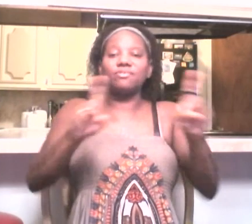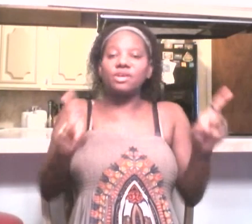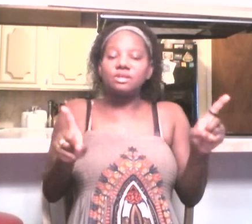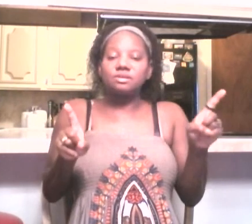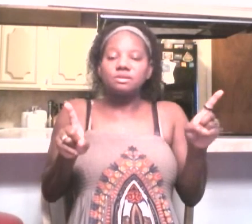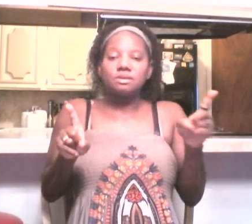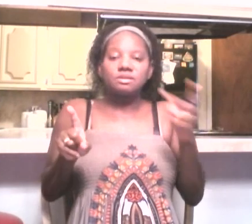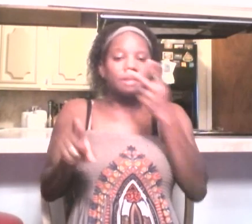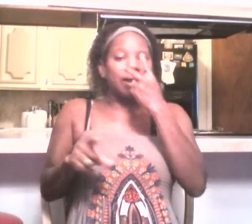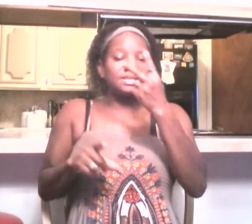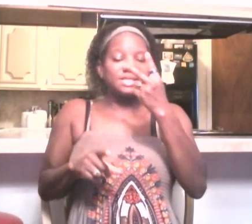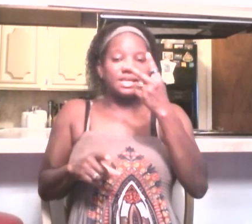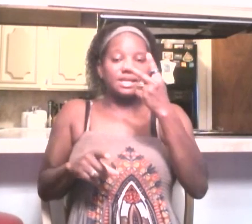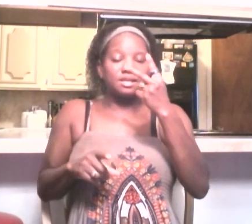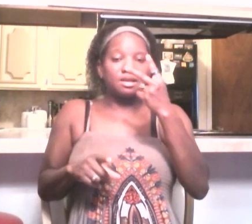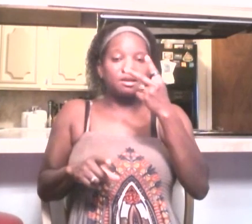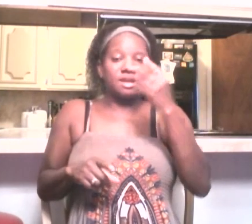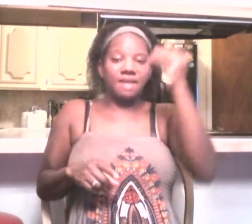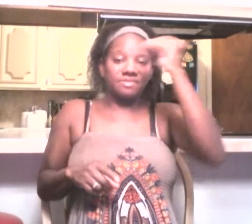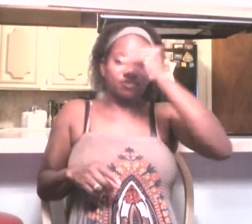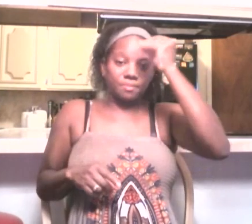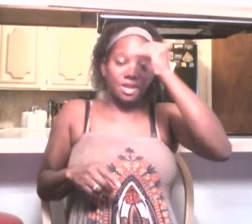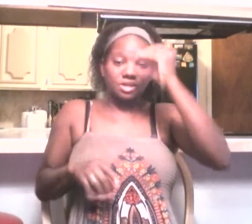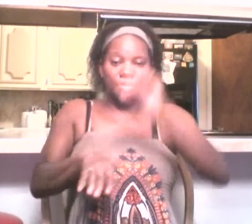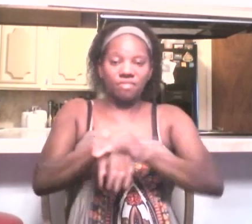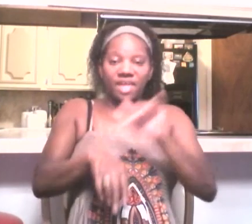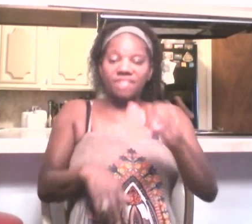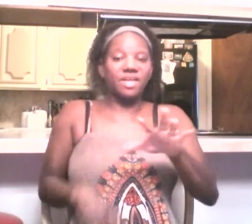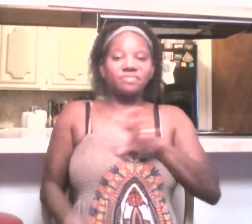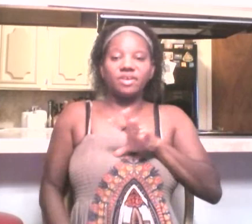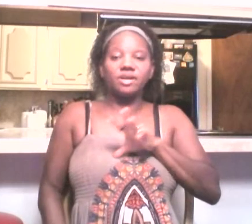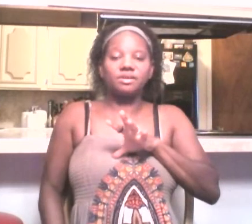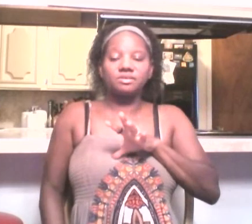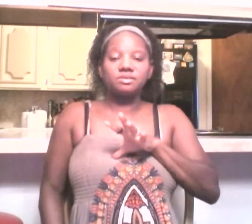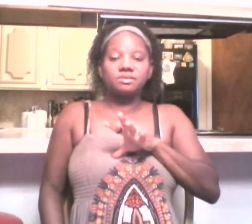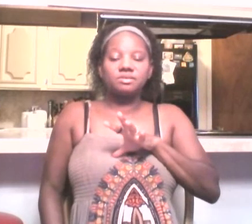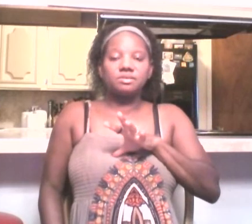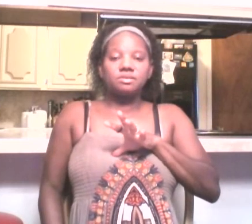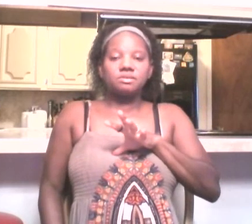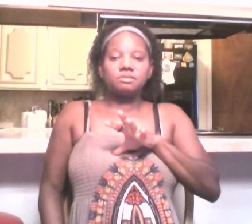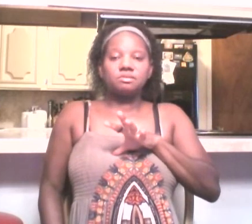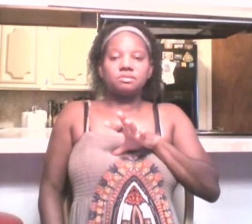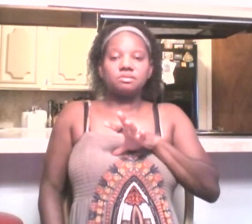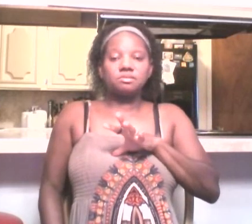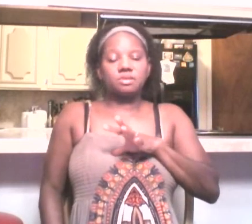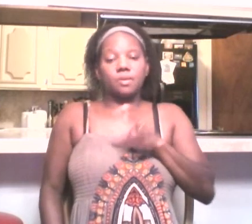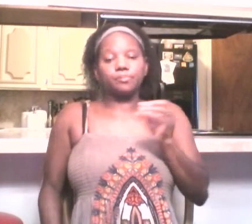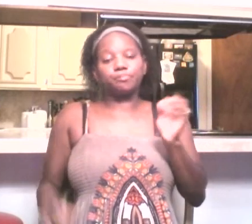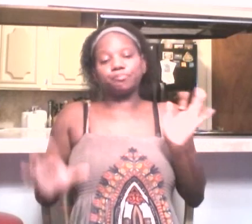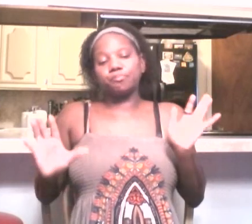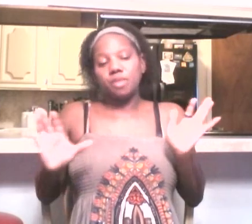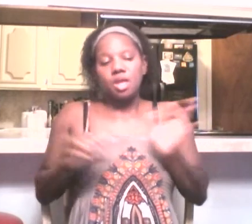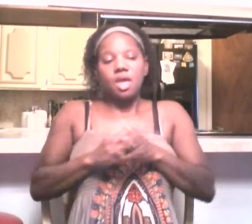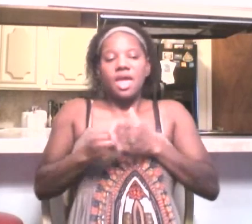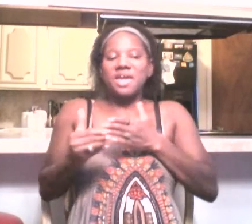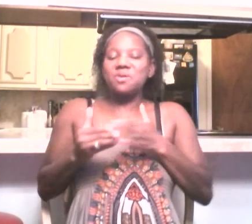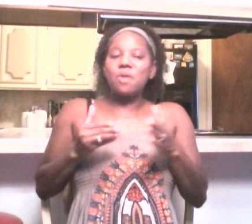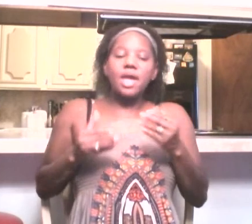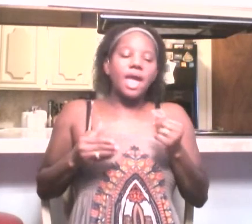different. They might see and have a different opinion on that, that's all. So. Anyway, I